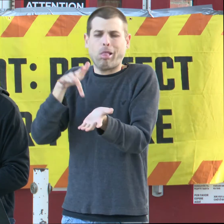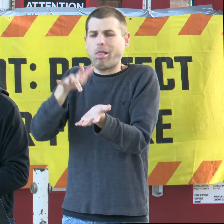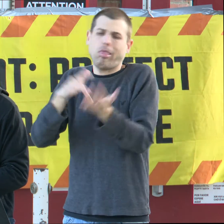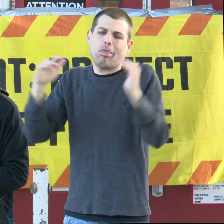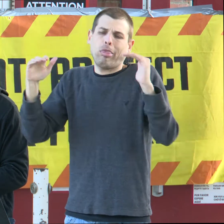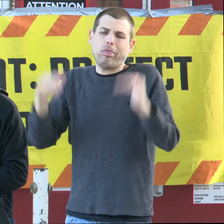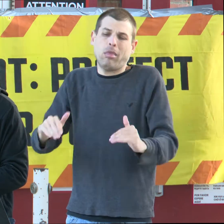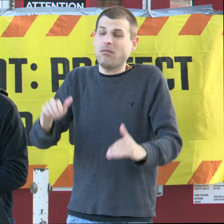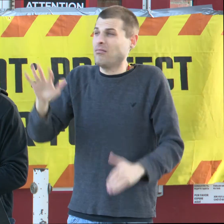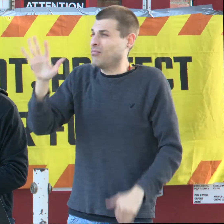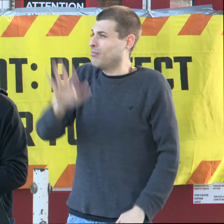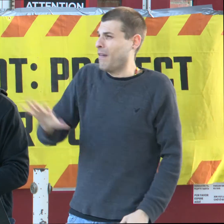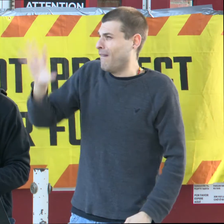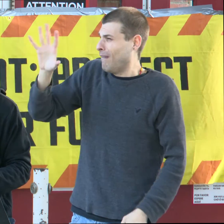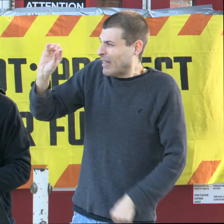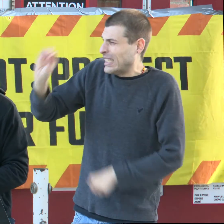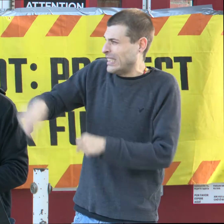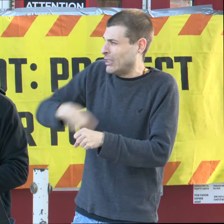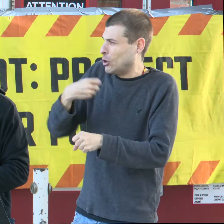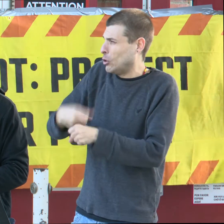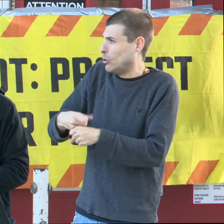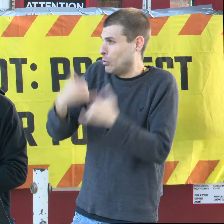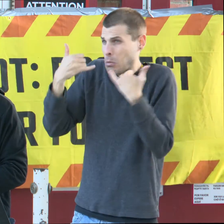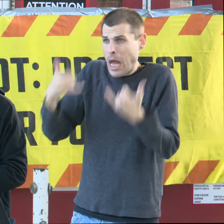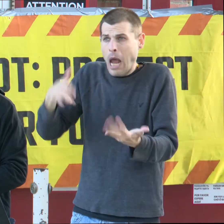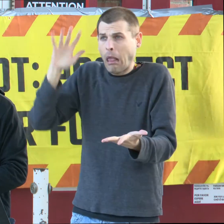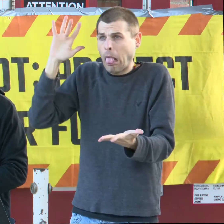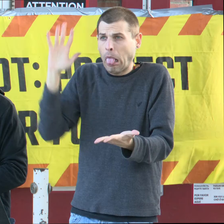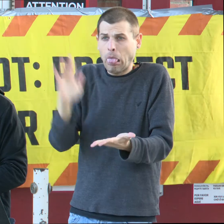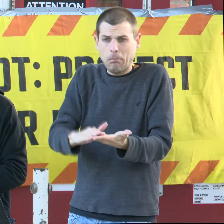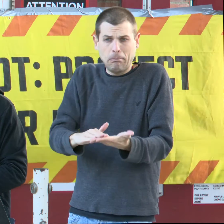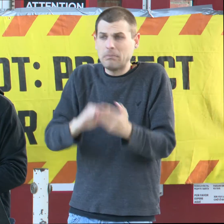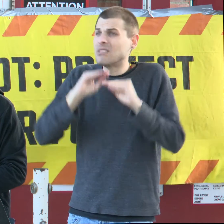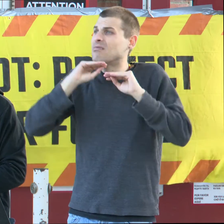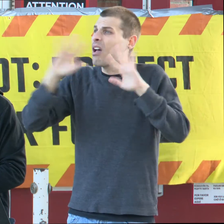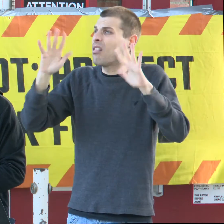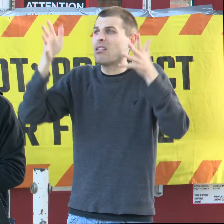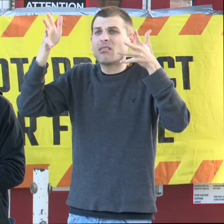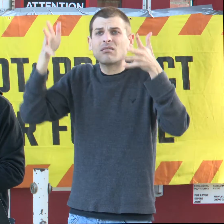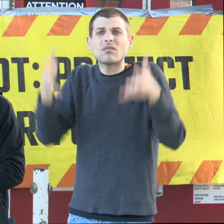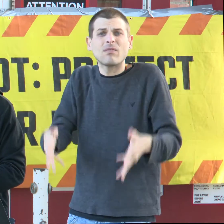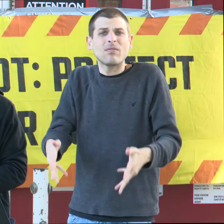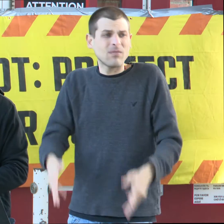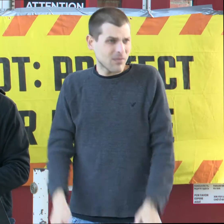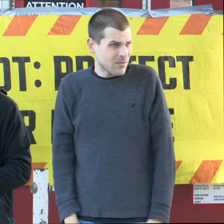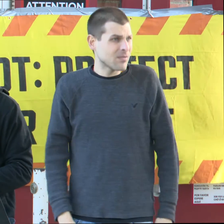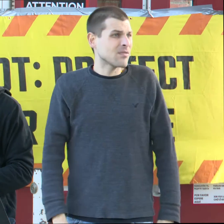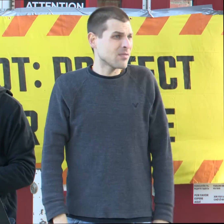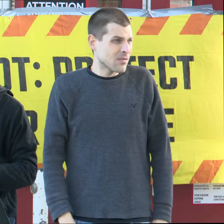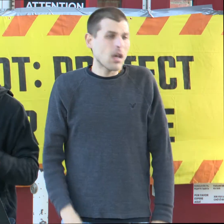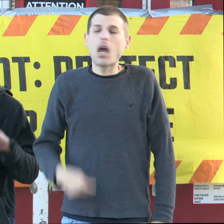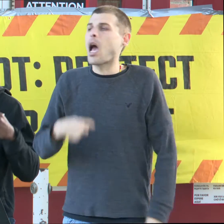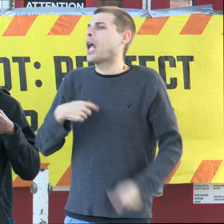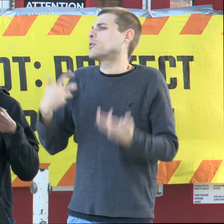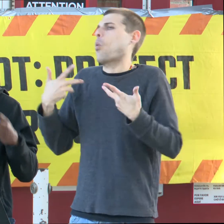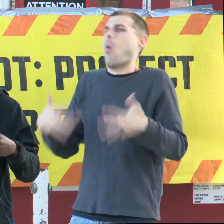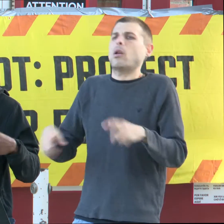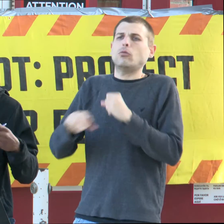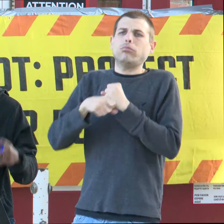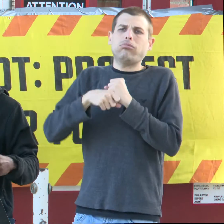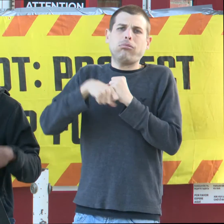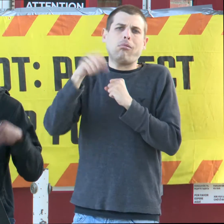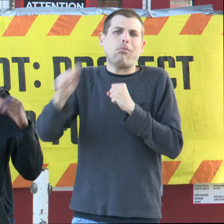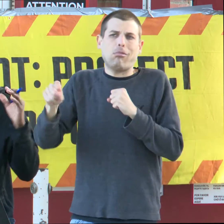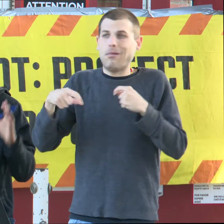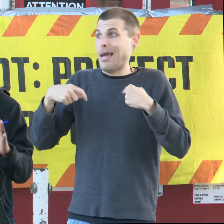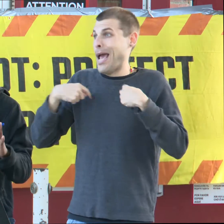years. There's barely anything left of it. So I don't want to go on too much because as